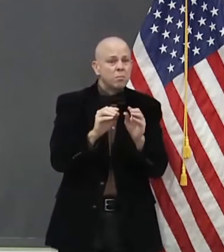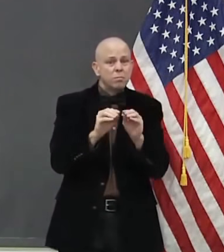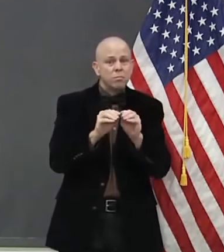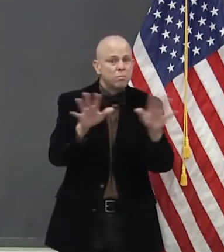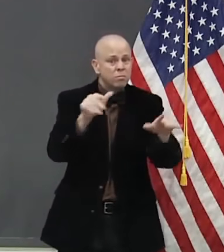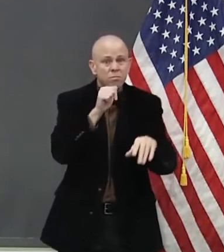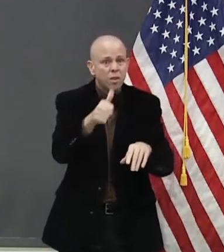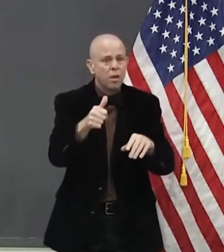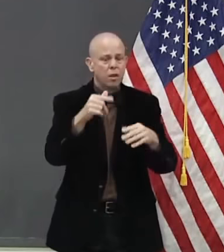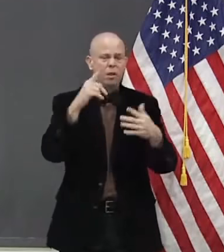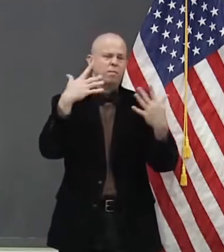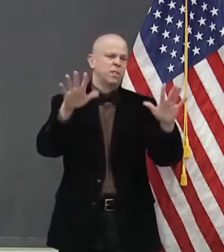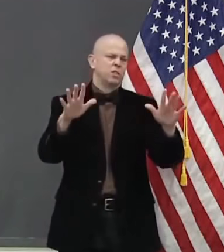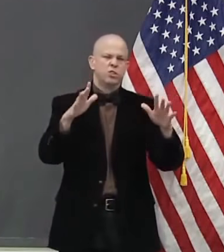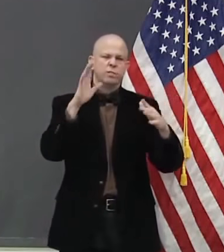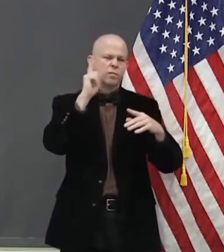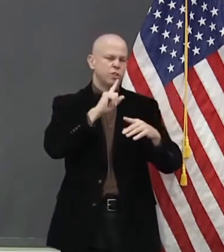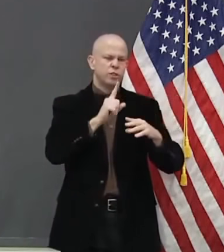imminent.